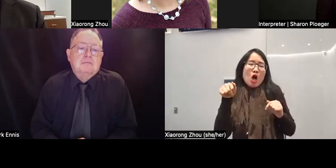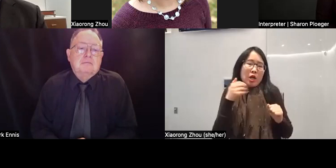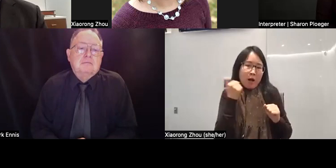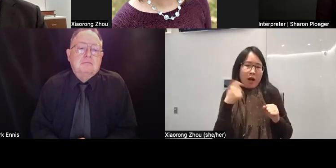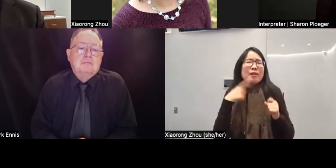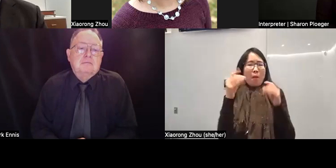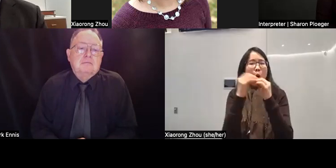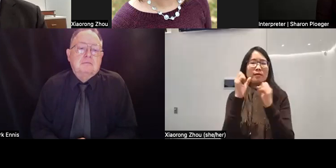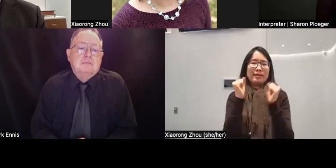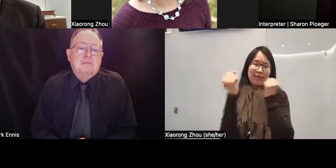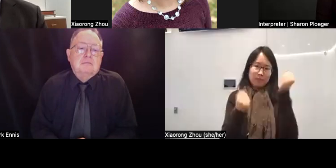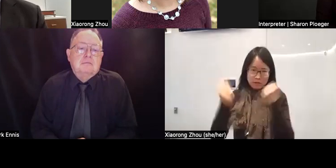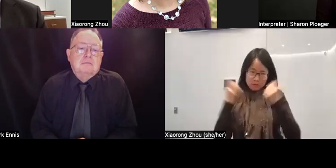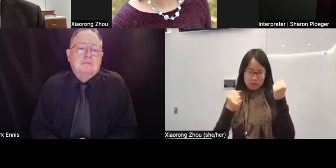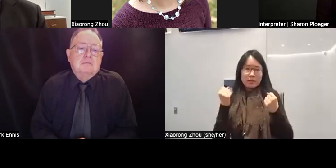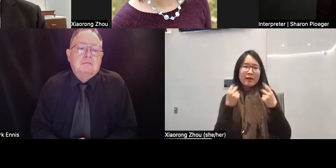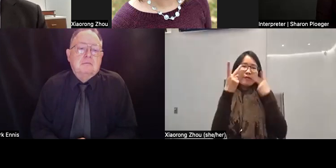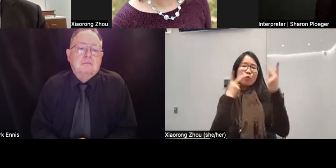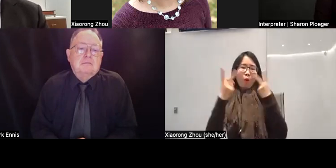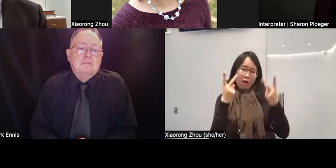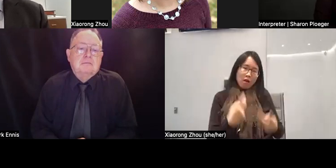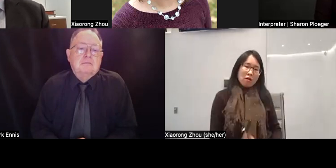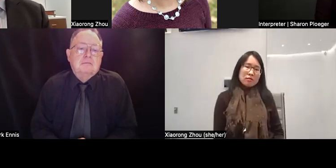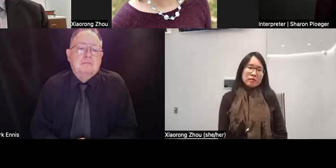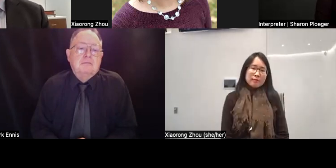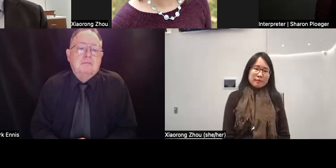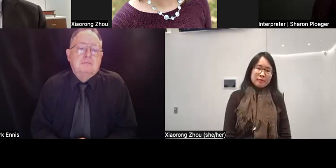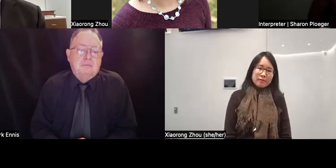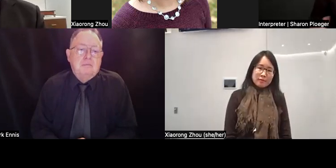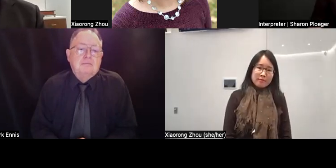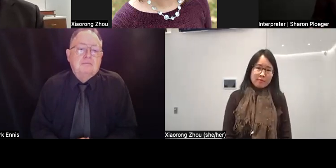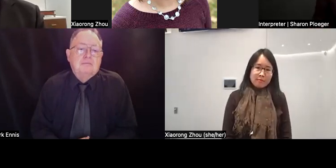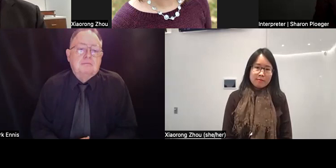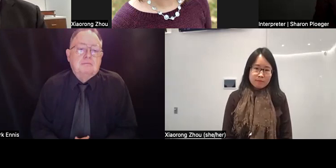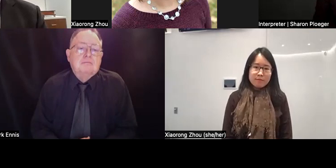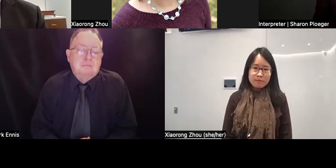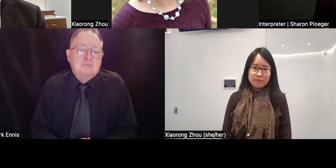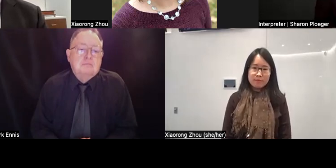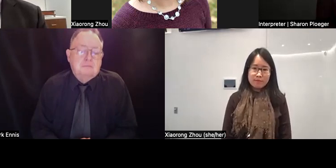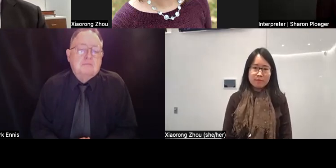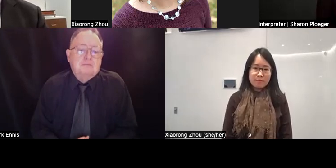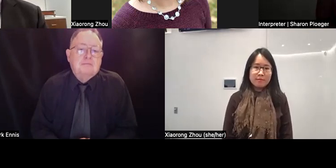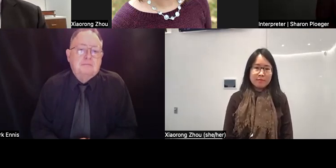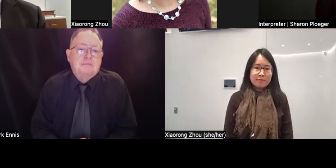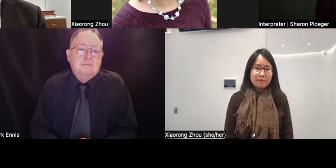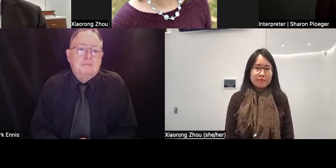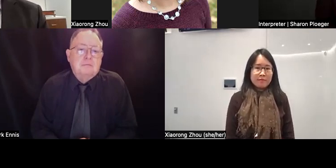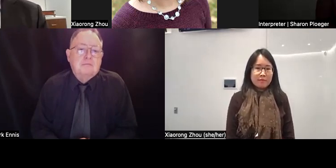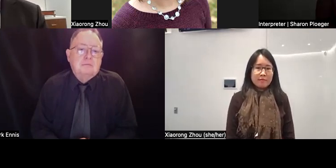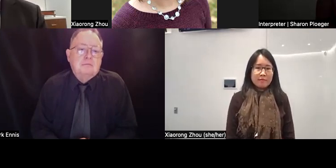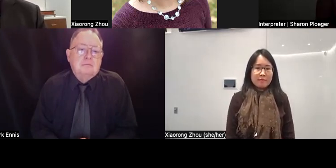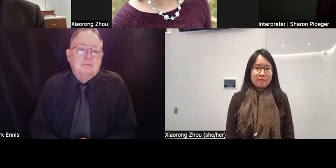important. So what's happening is the deaf schools are great because they're signing and visual, but the hearing schools have the better